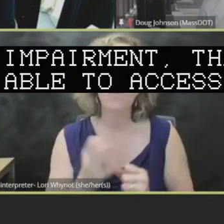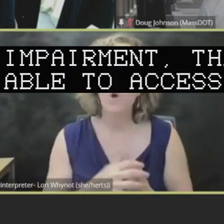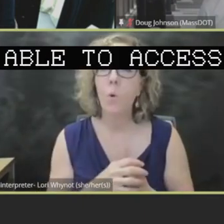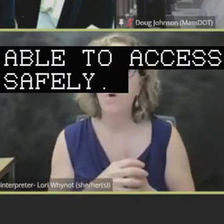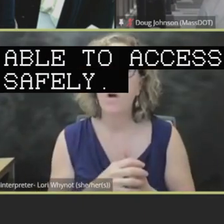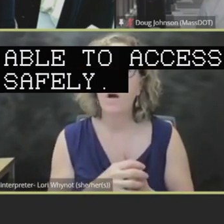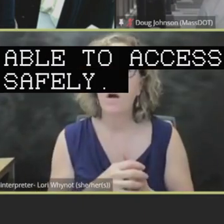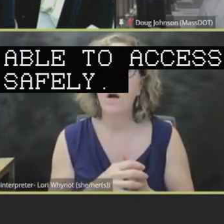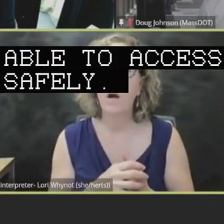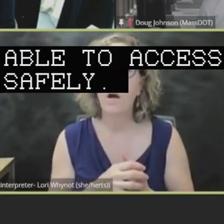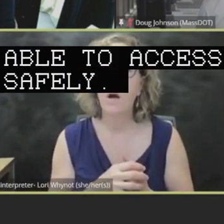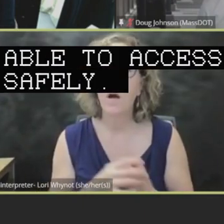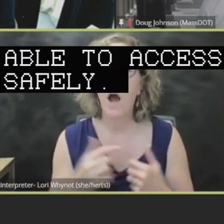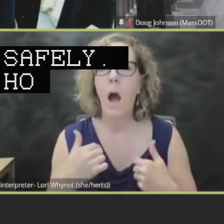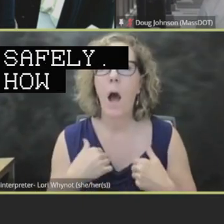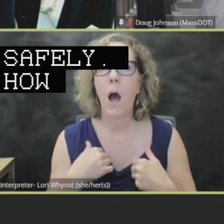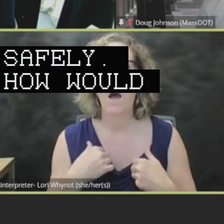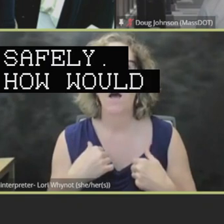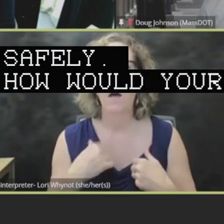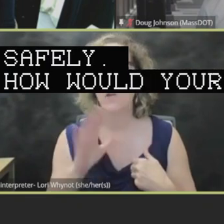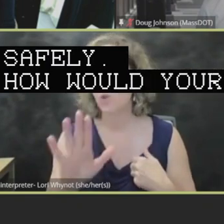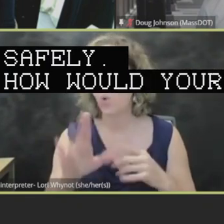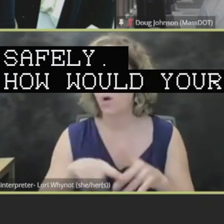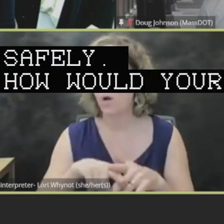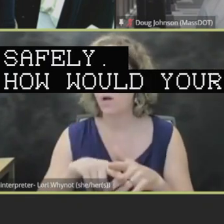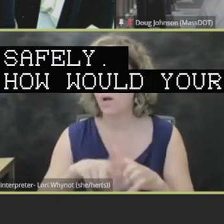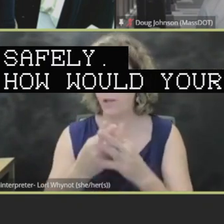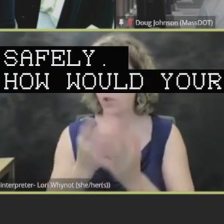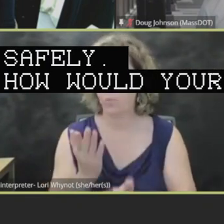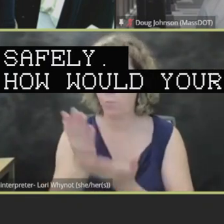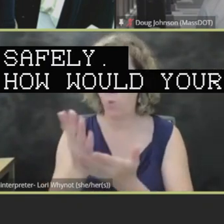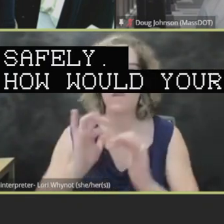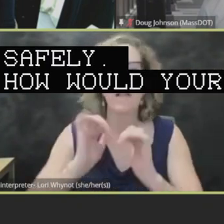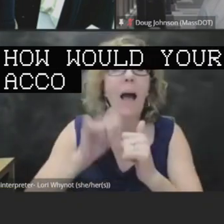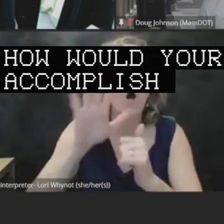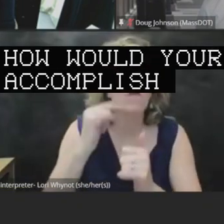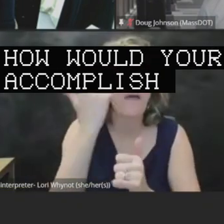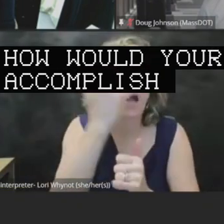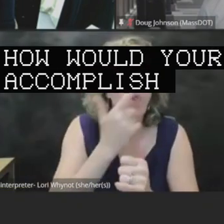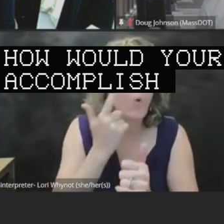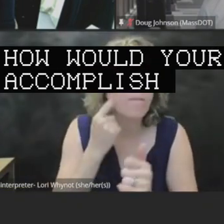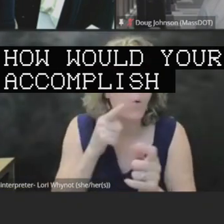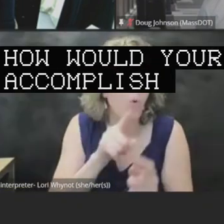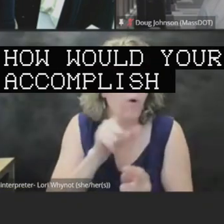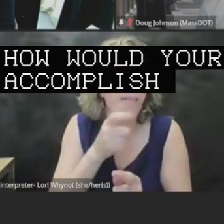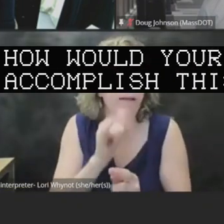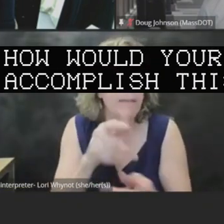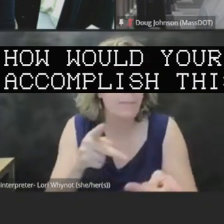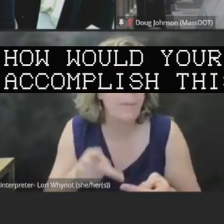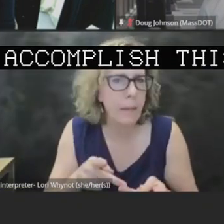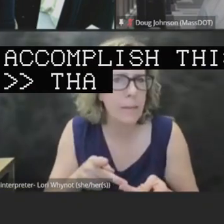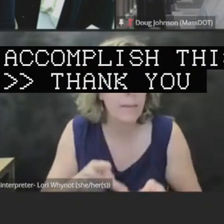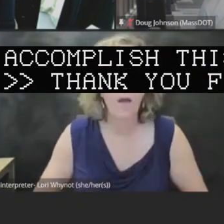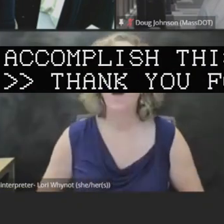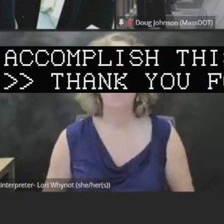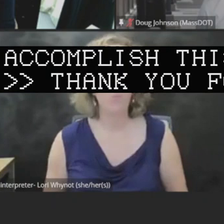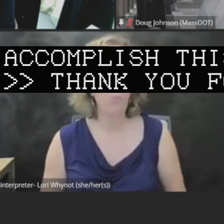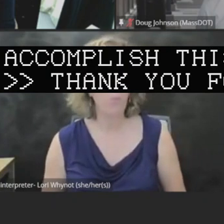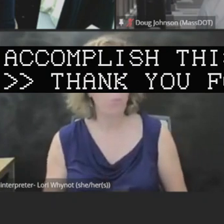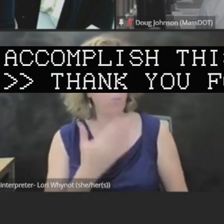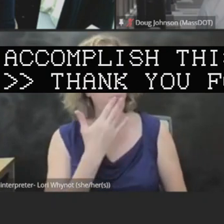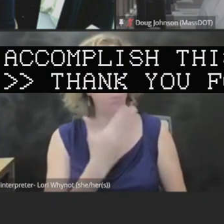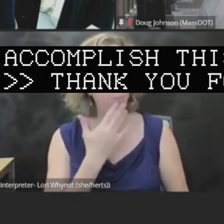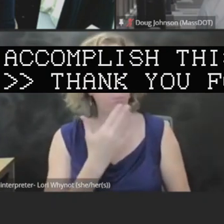how would your initial proposal accomplish that? Thank you very much for that question. So